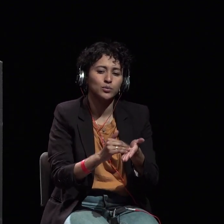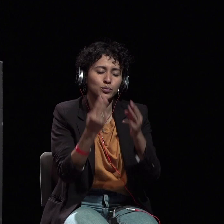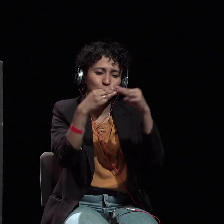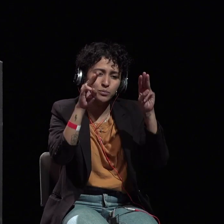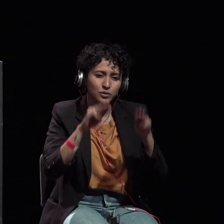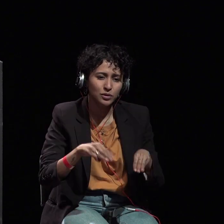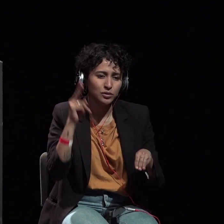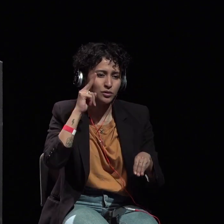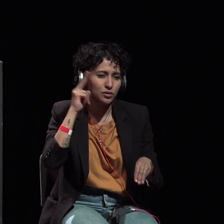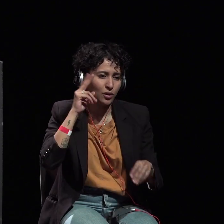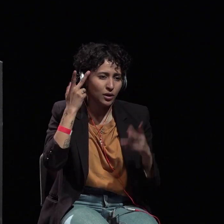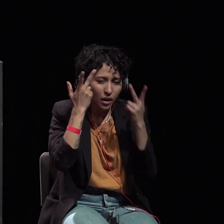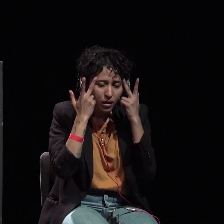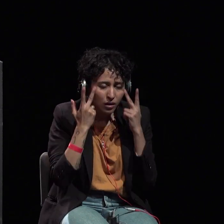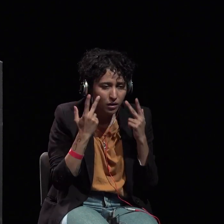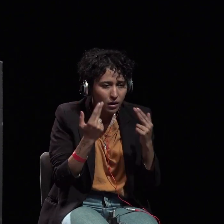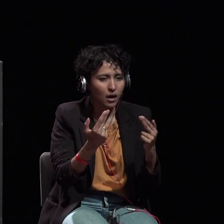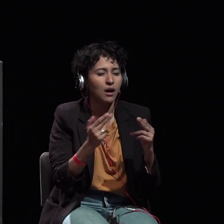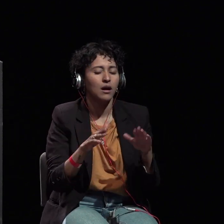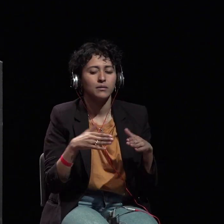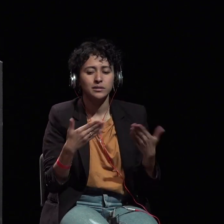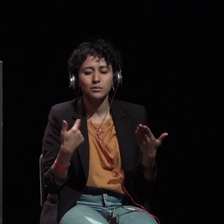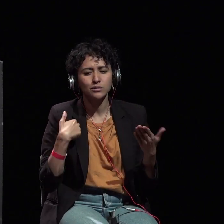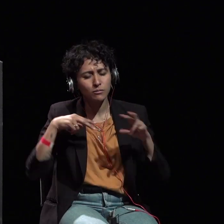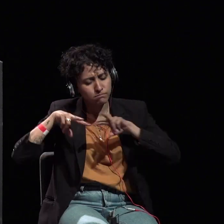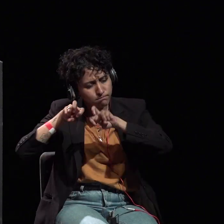first coincided with a curatorial project.